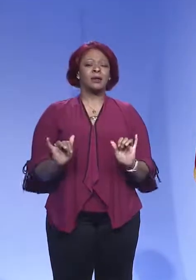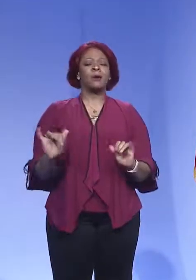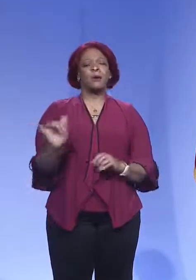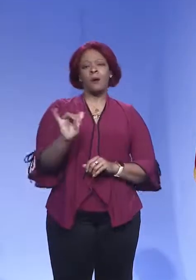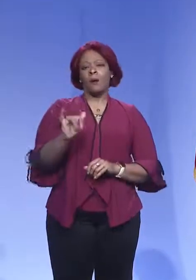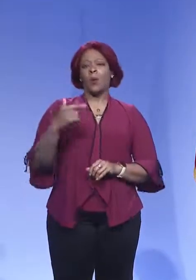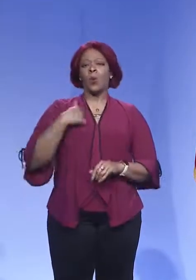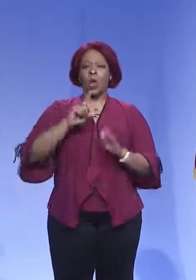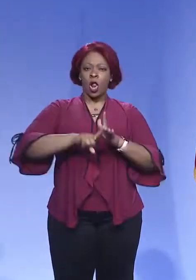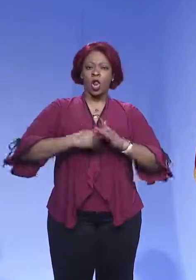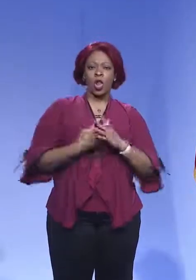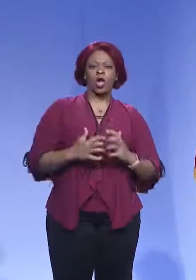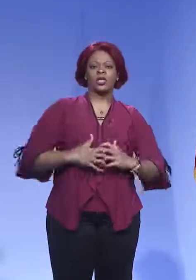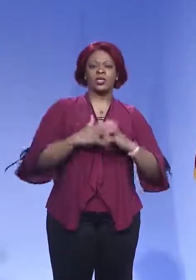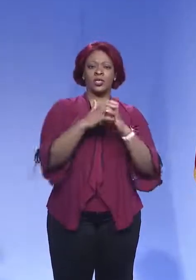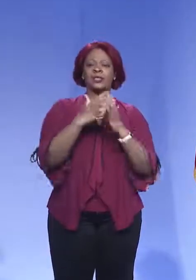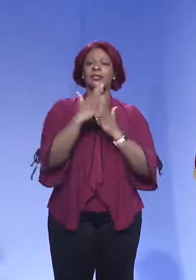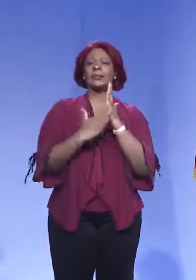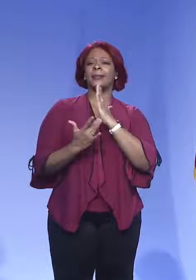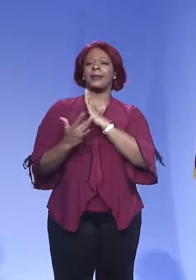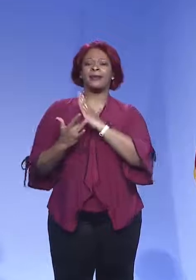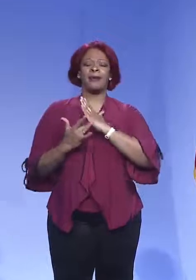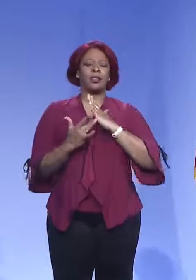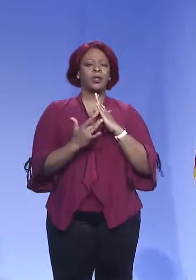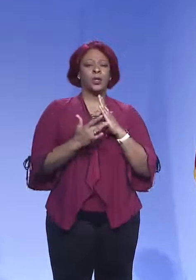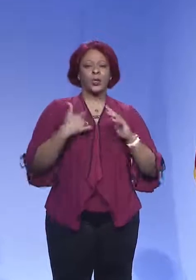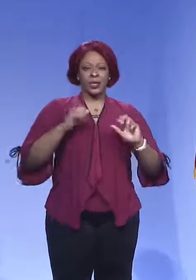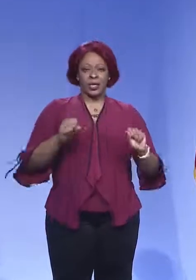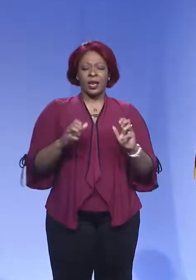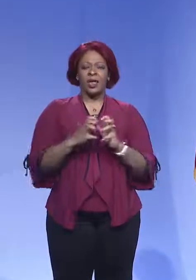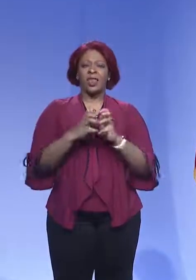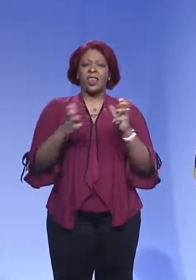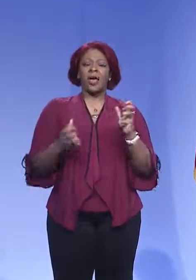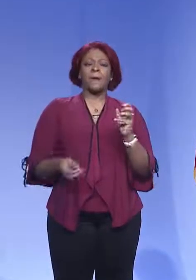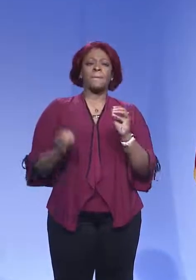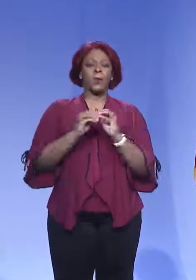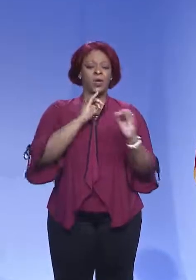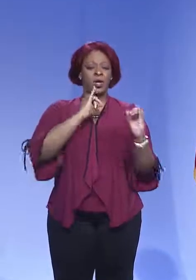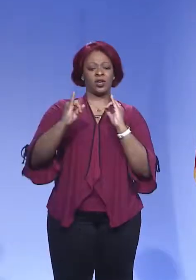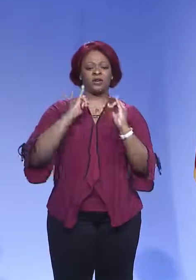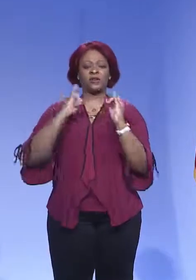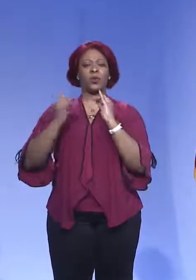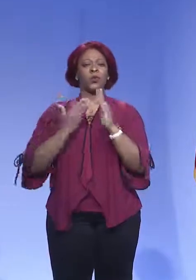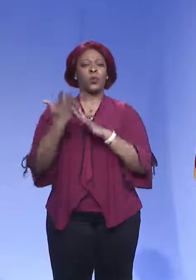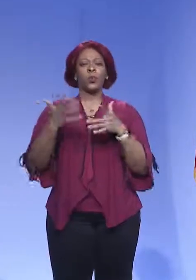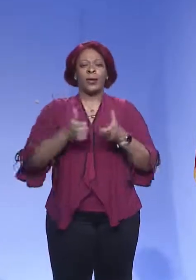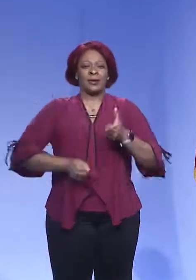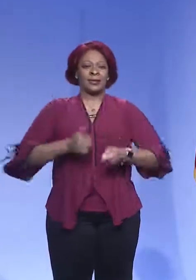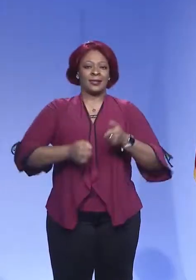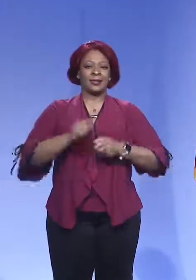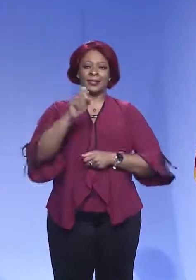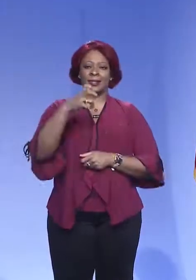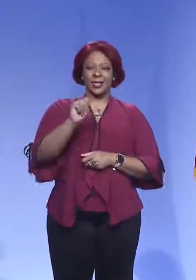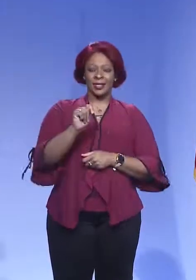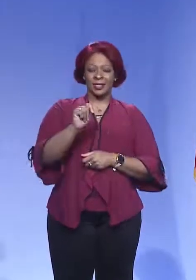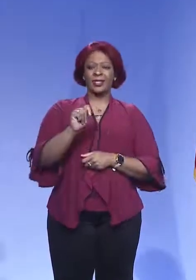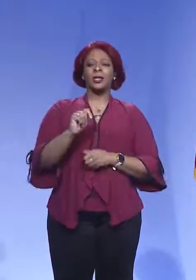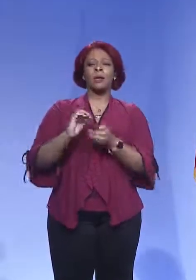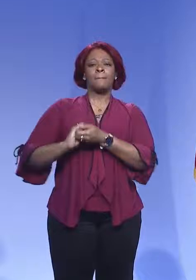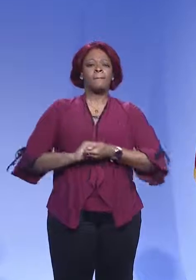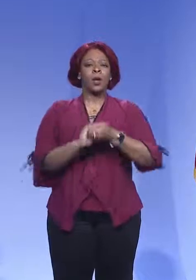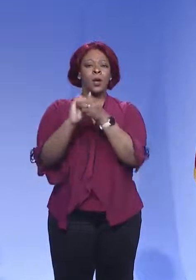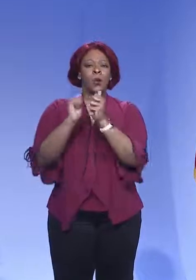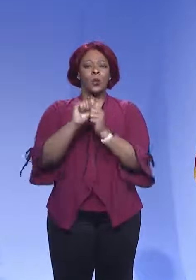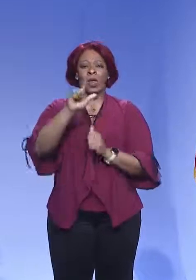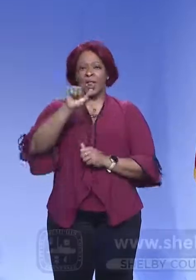also launching some technology where we can do much of the interviewing via text, and also doing that in partnership